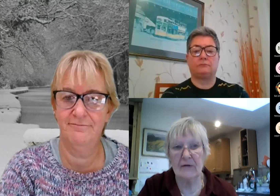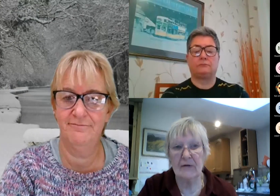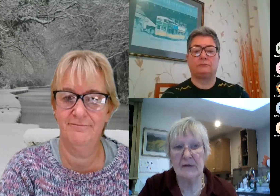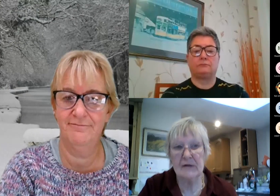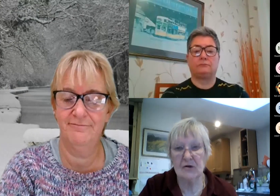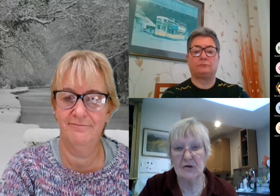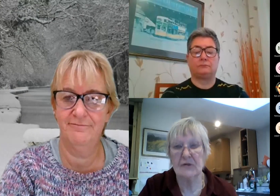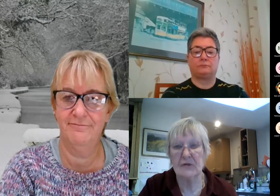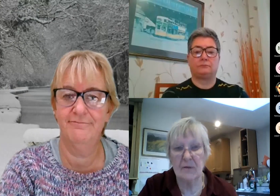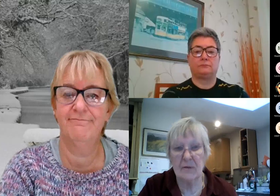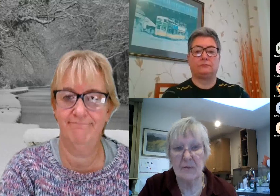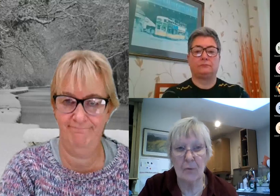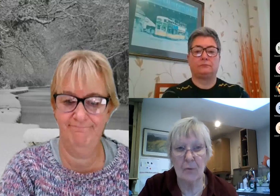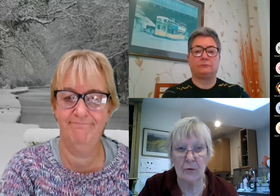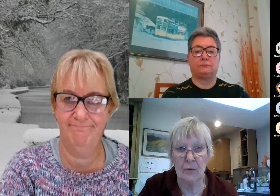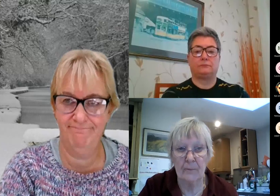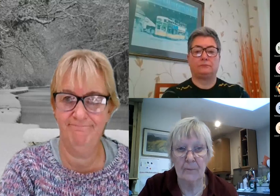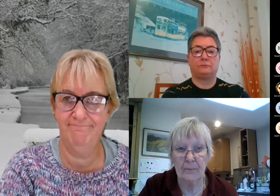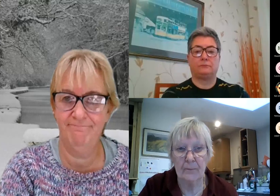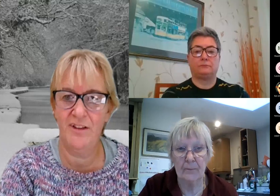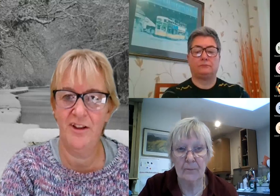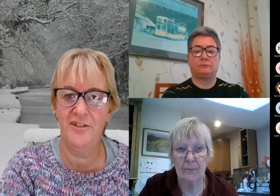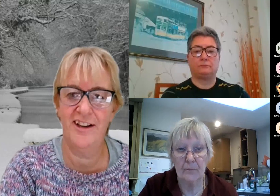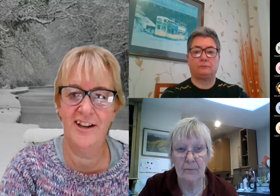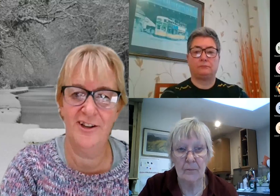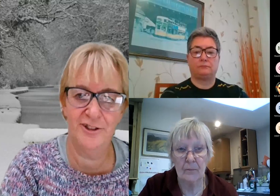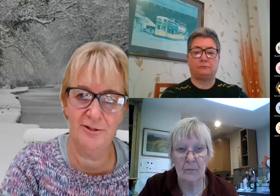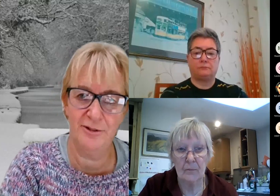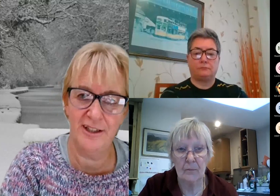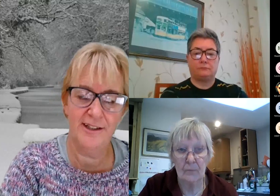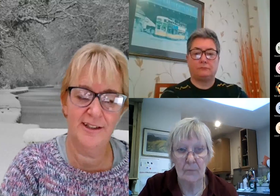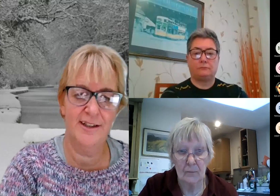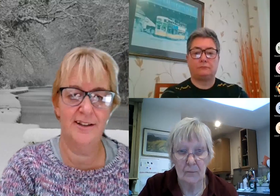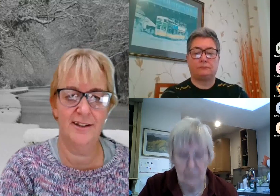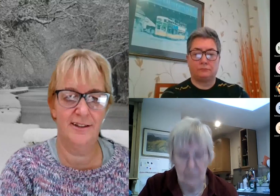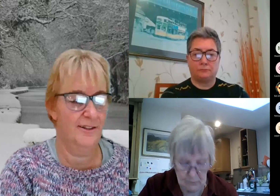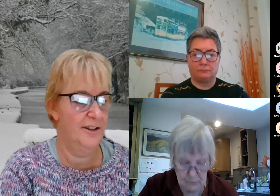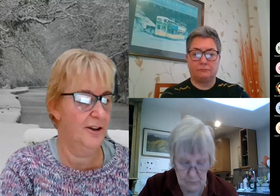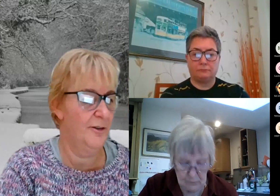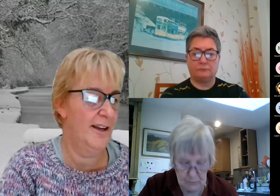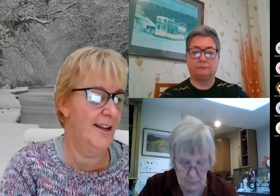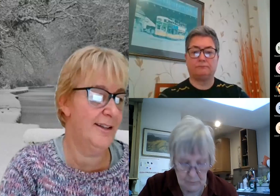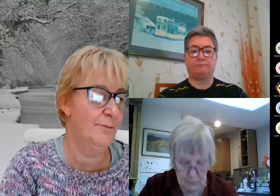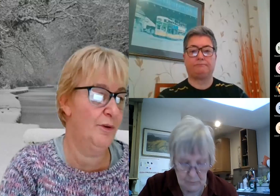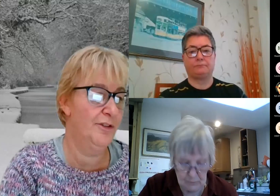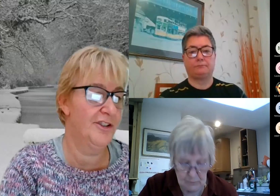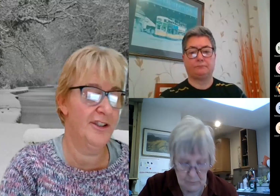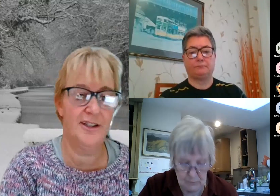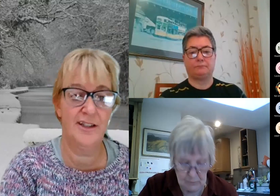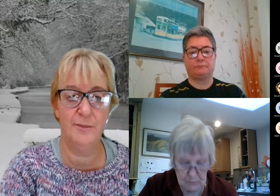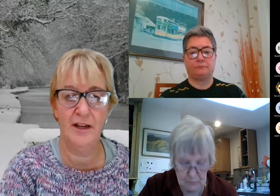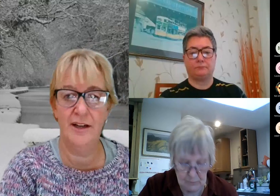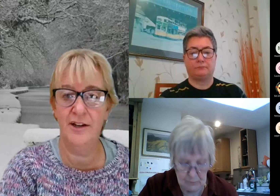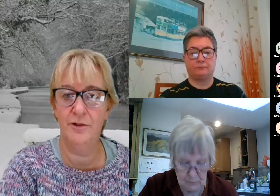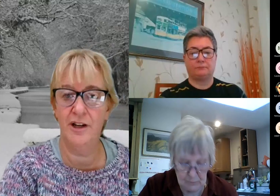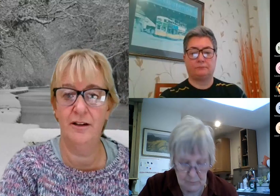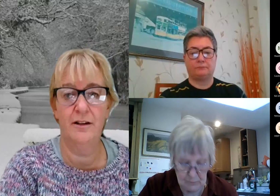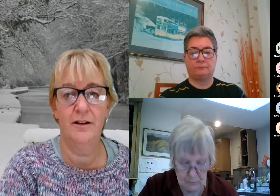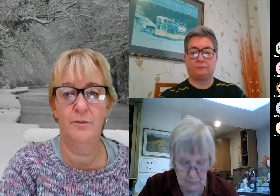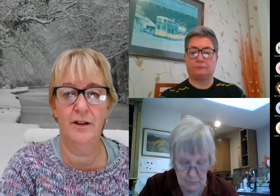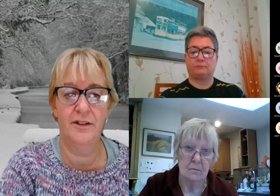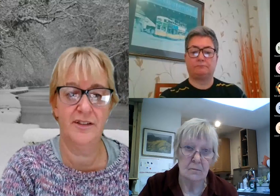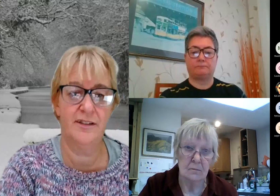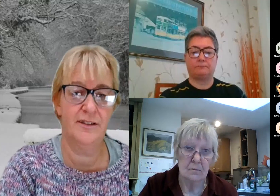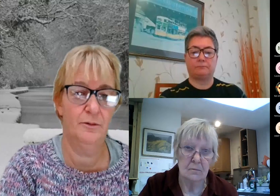of collectivisation, terribly important. Thank you, Judy. And, you know, it is important to be in a